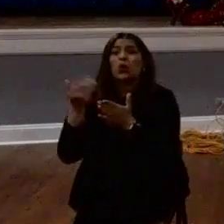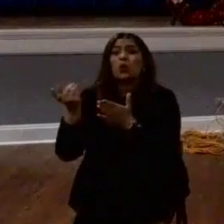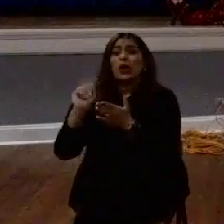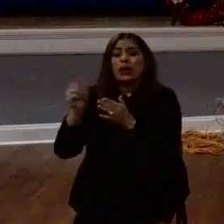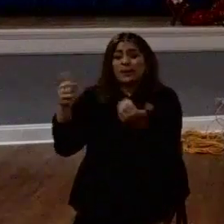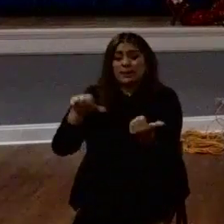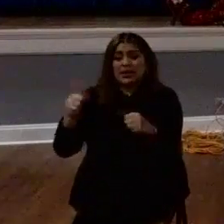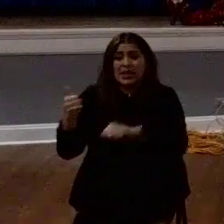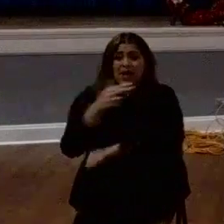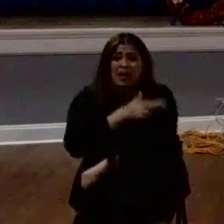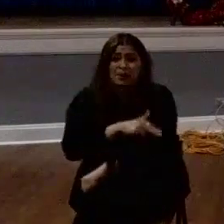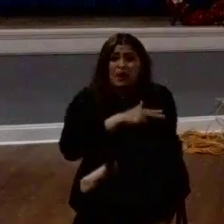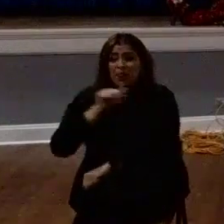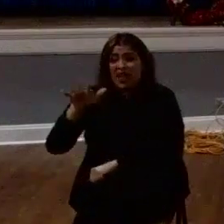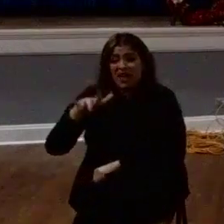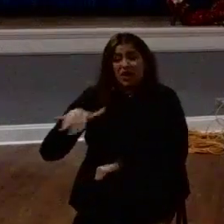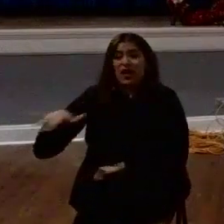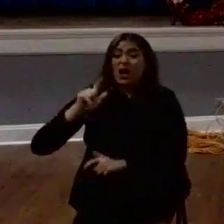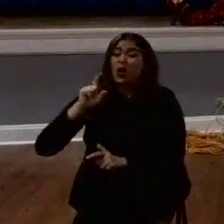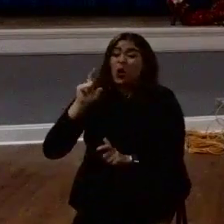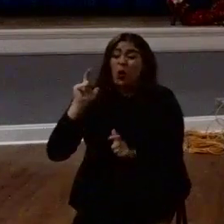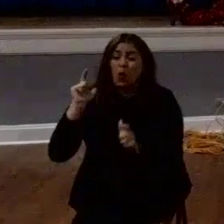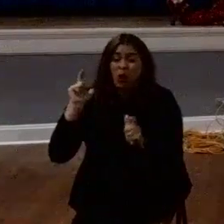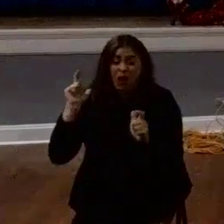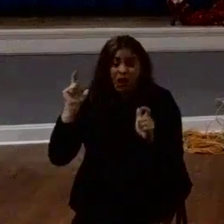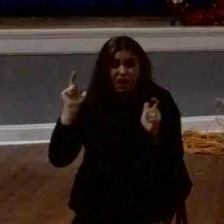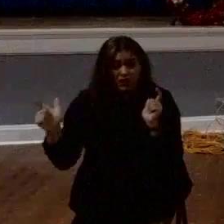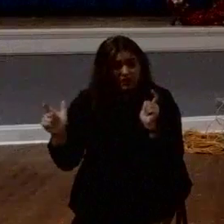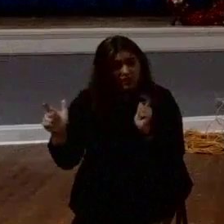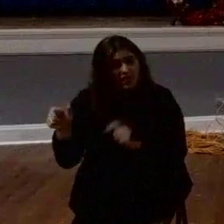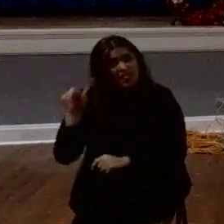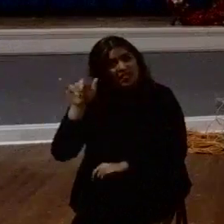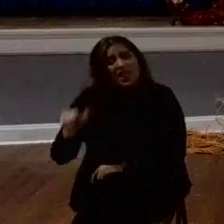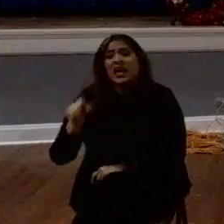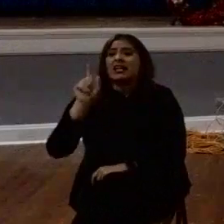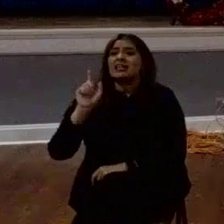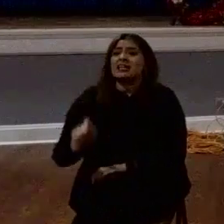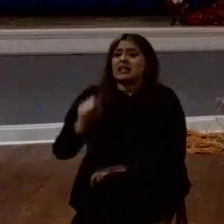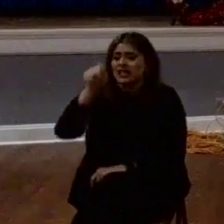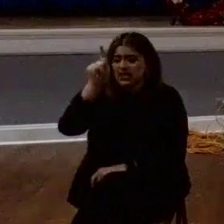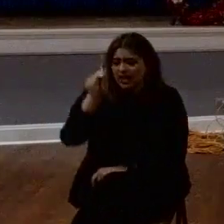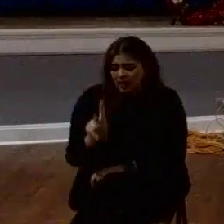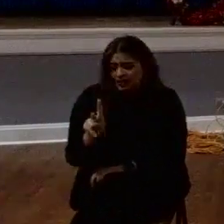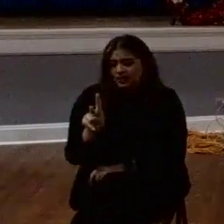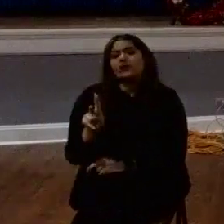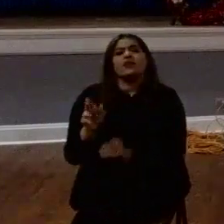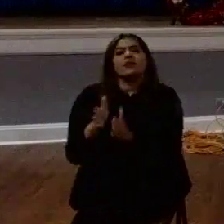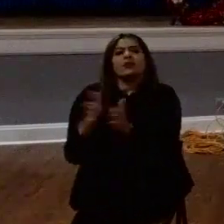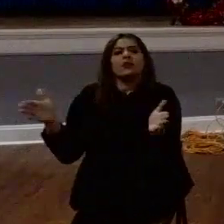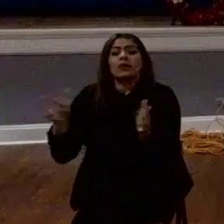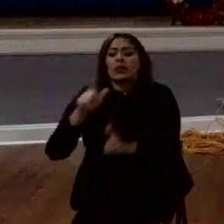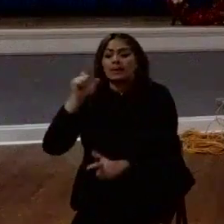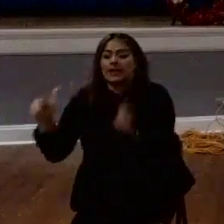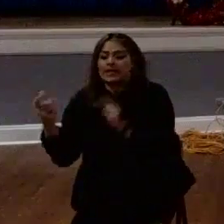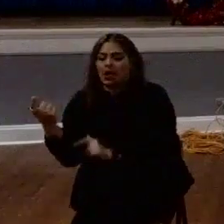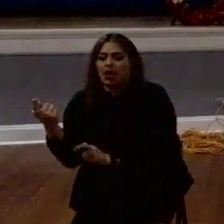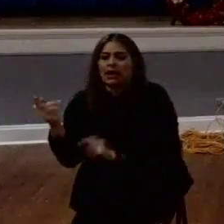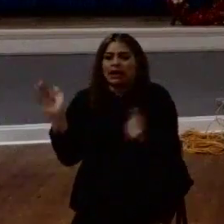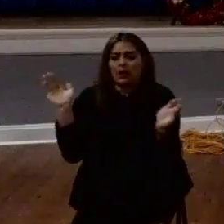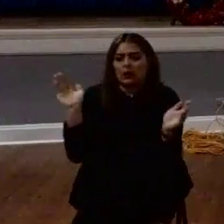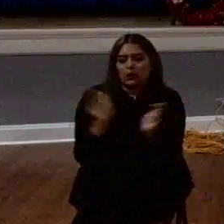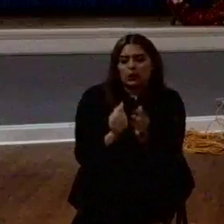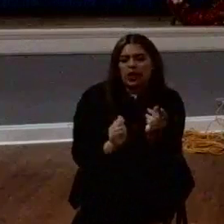there, it's just a huge space. Yes. And that park needs to be divided between big dogs and little dogs. Yes. When